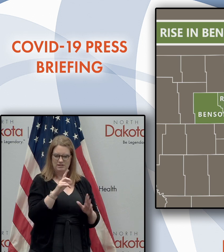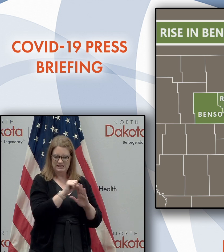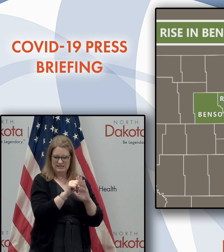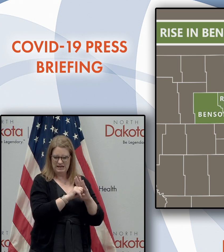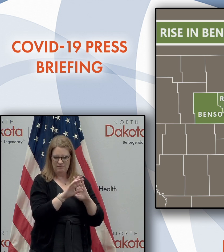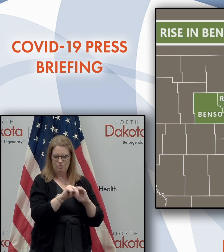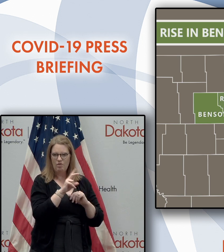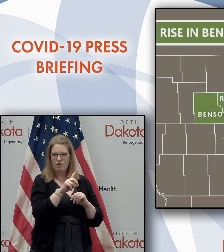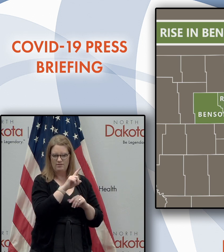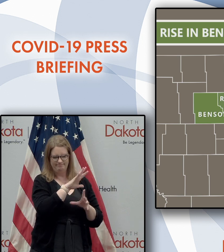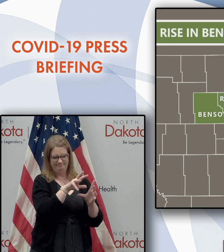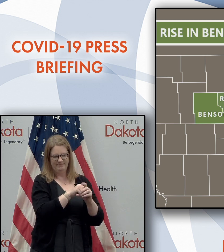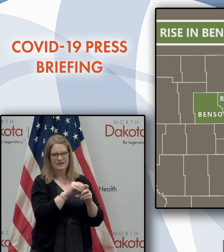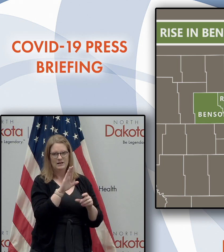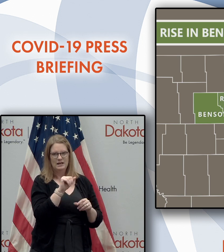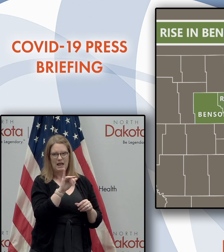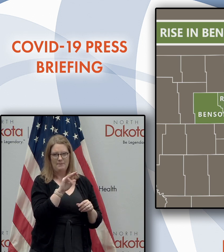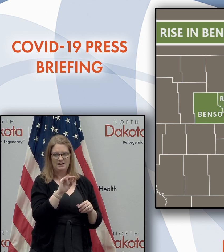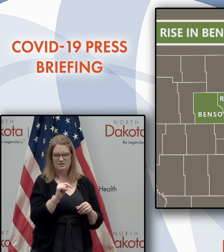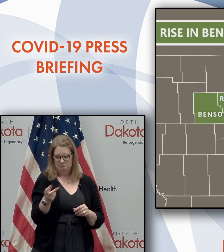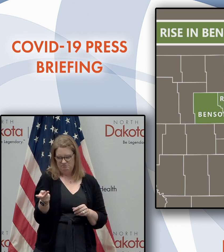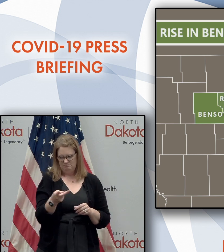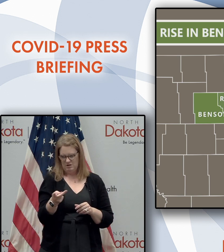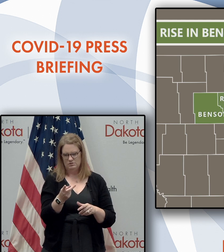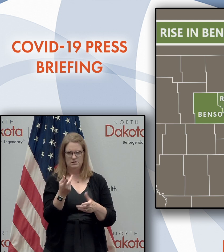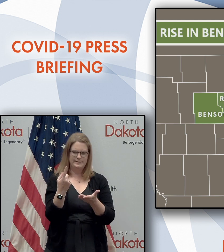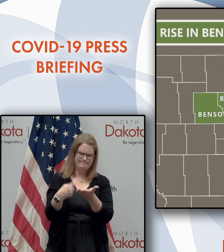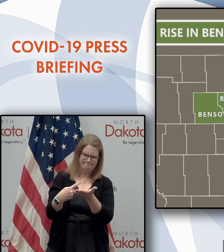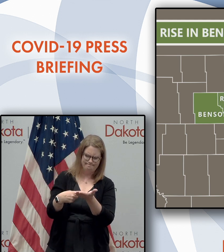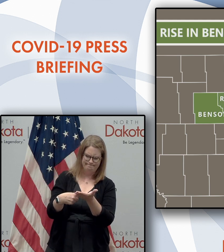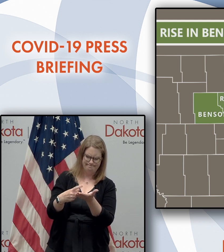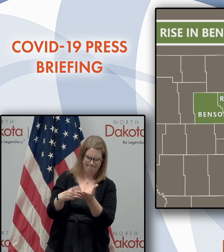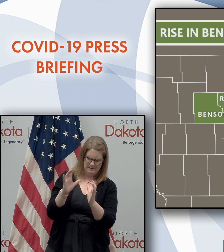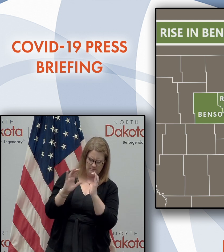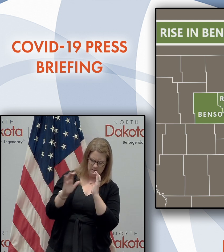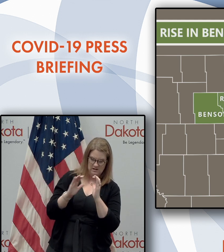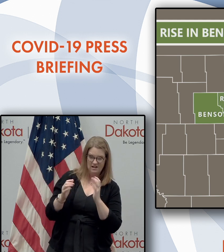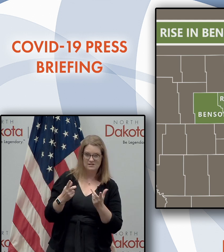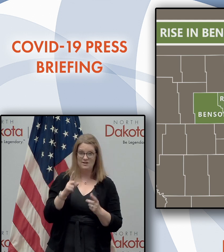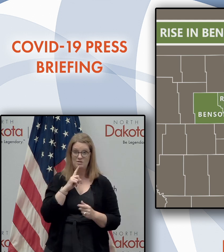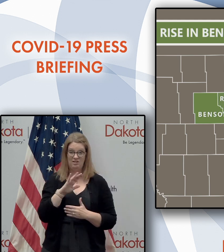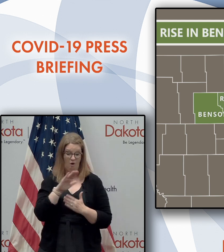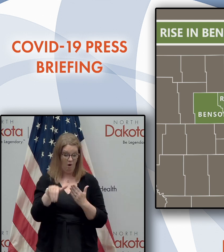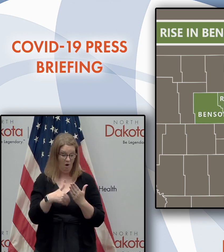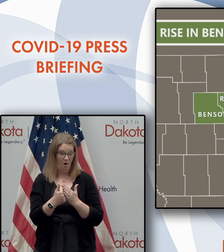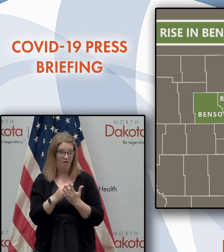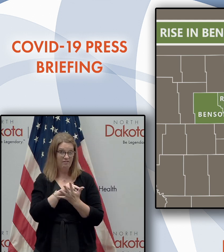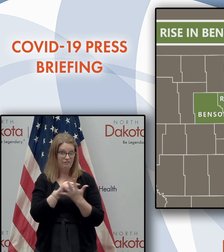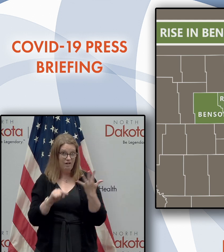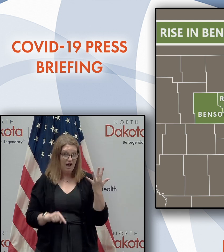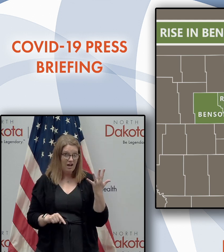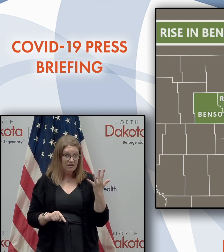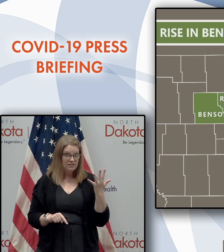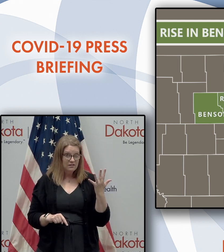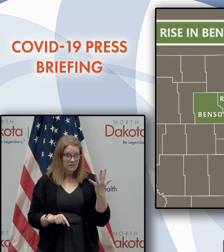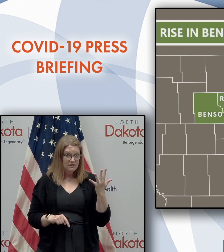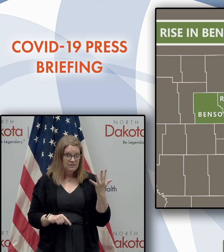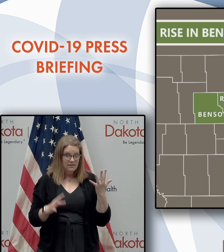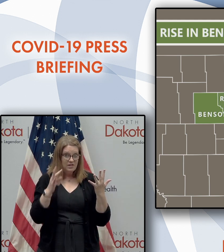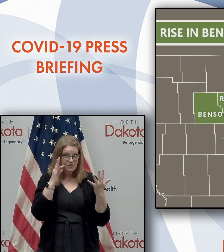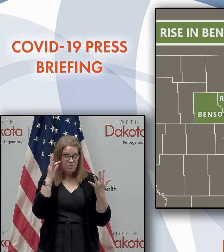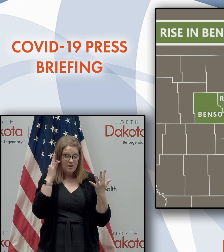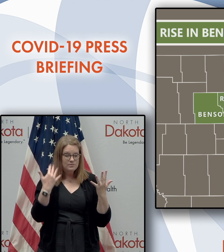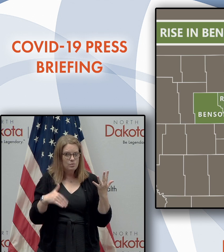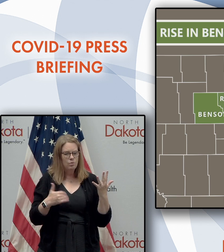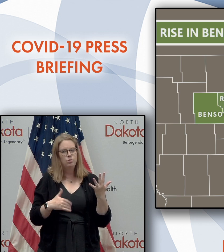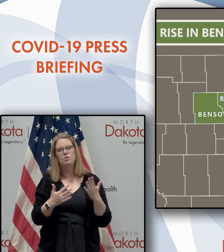of our cabinet. They've been working closely together, and as we have with all 5 of our tribal nation and tribal nation chairs, thanks to all of them for